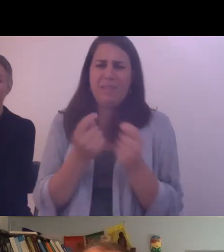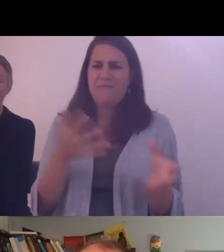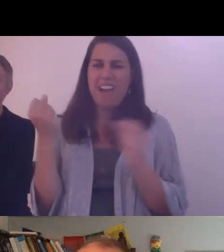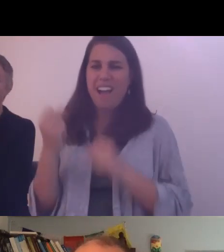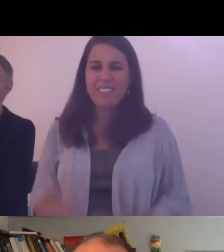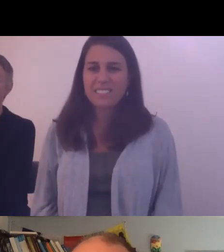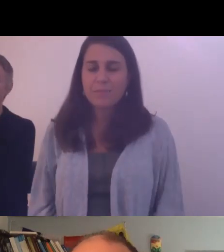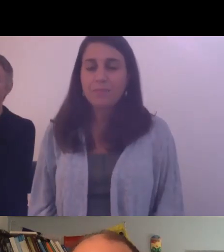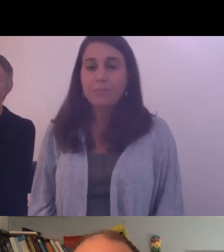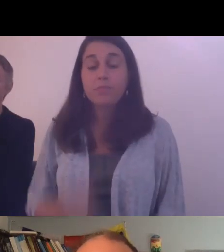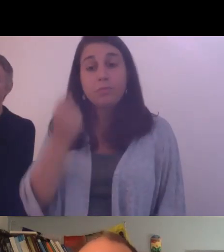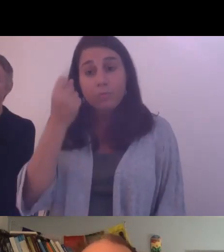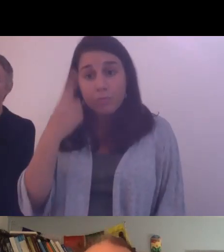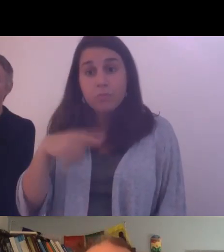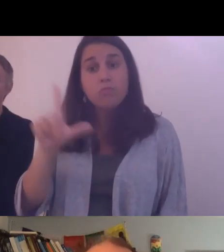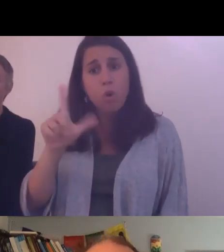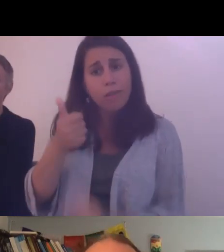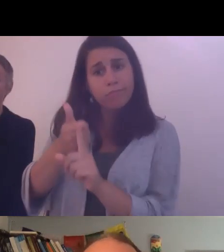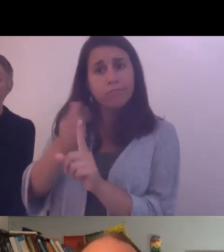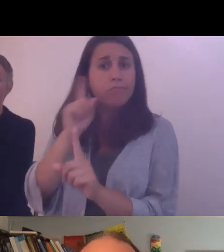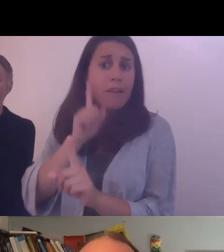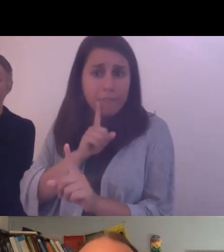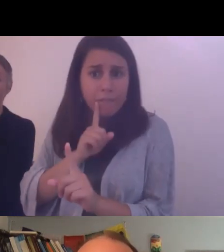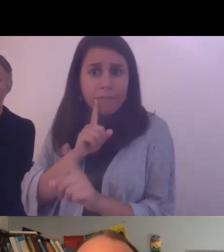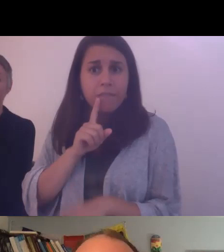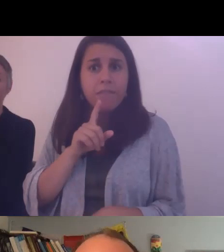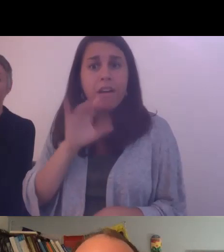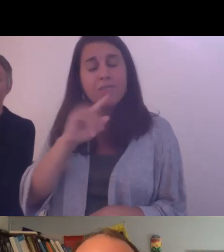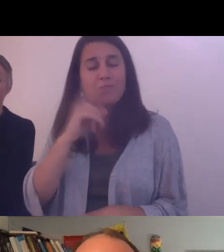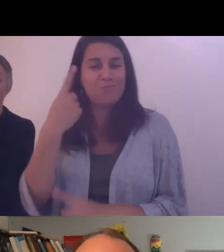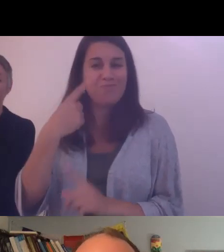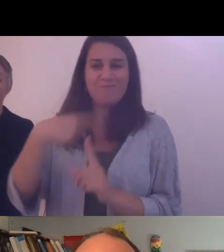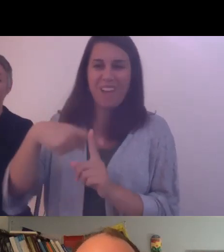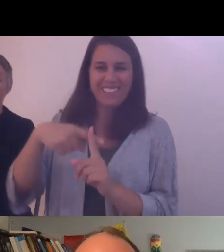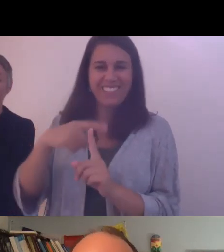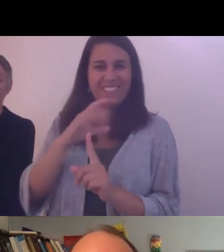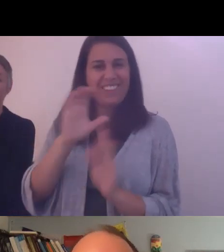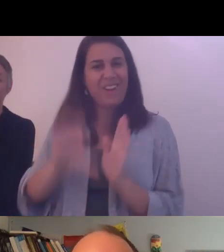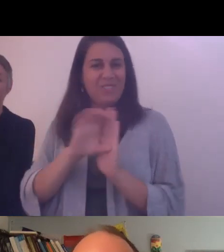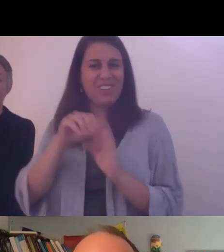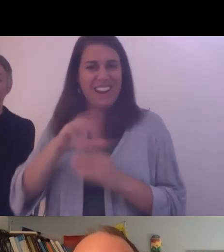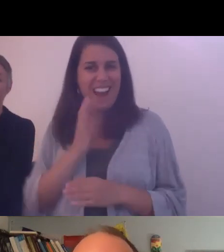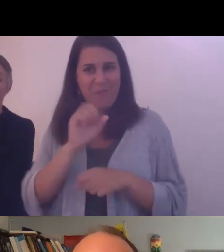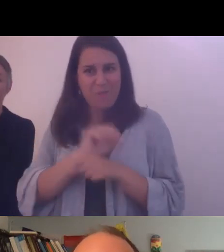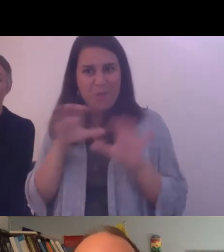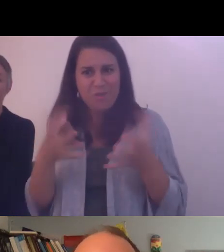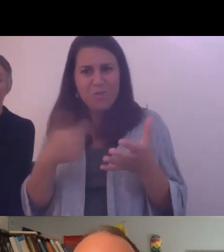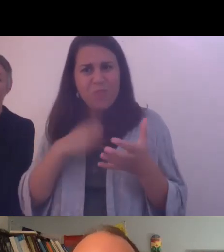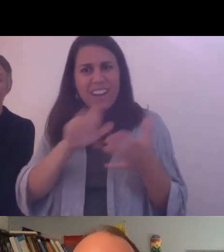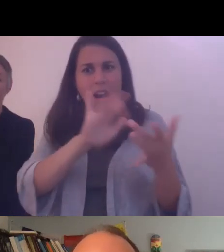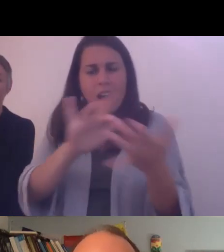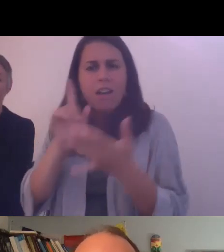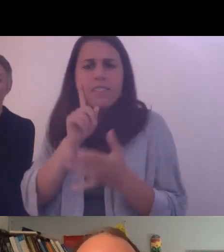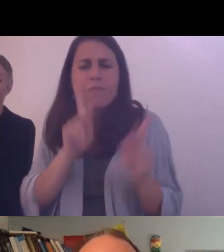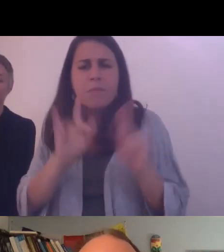Though Lorne is deaf, and this is certainly a positive characteristic in our work, where we can now reach deaf communities that we were never able